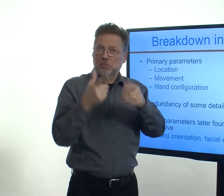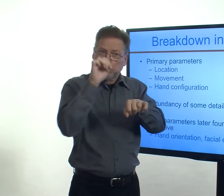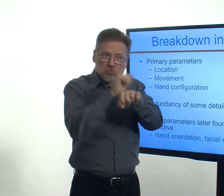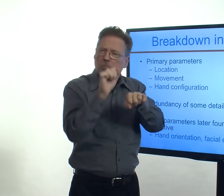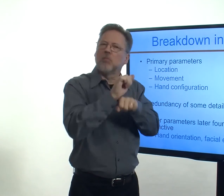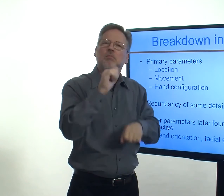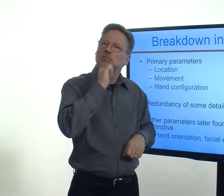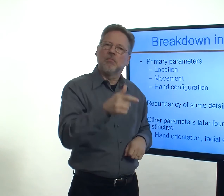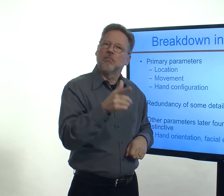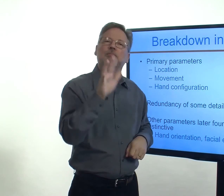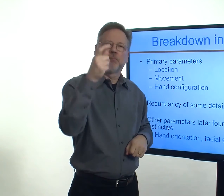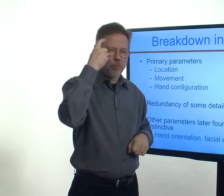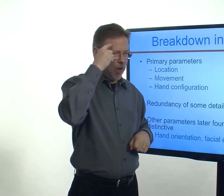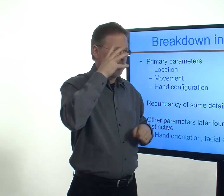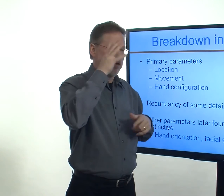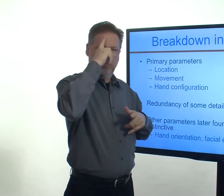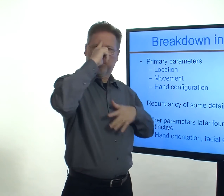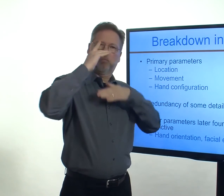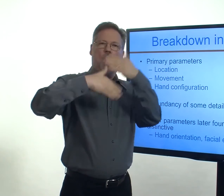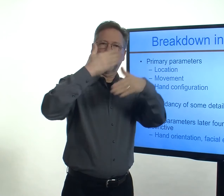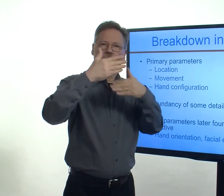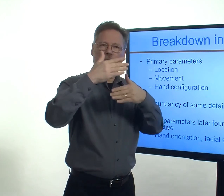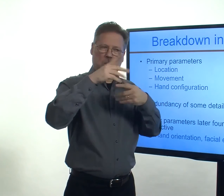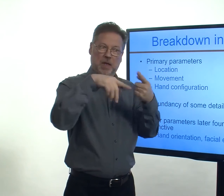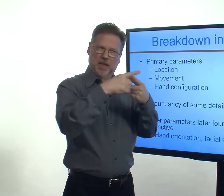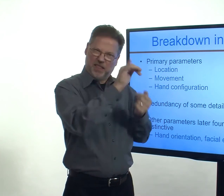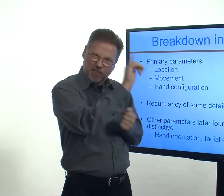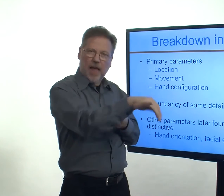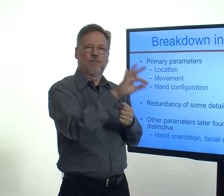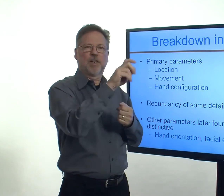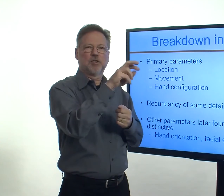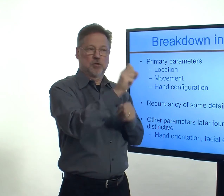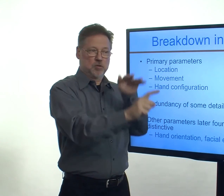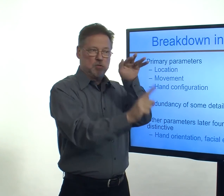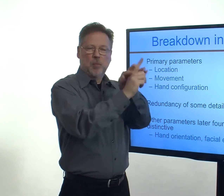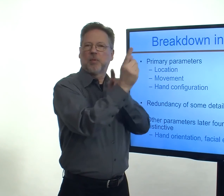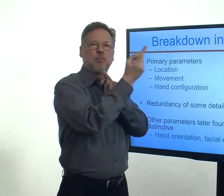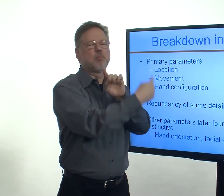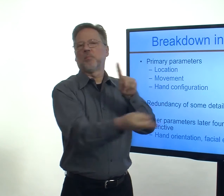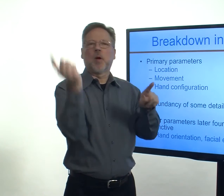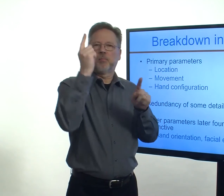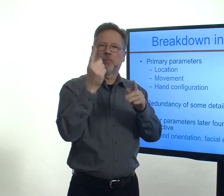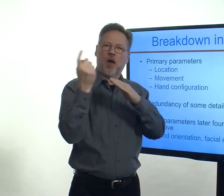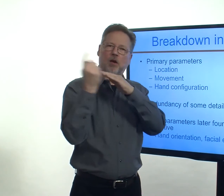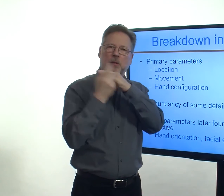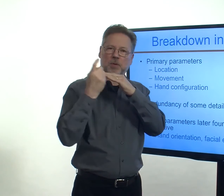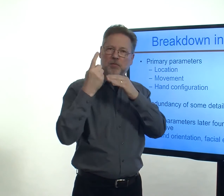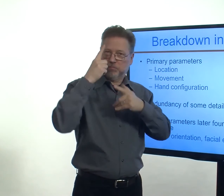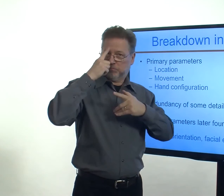that information, signers can understand without much difficulty at all because their brain processes these features